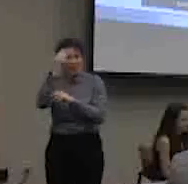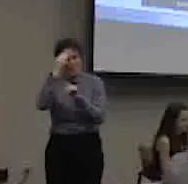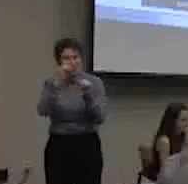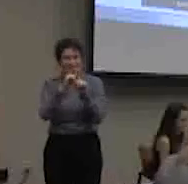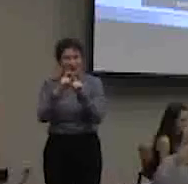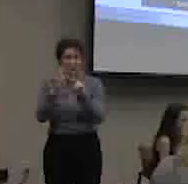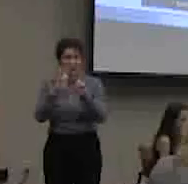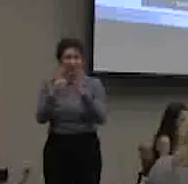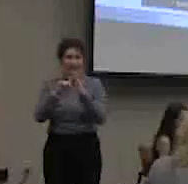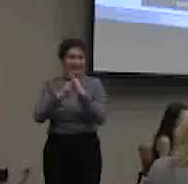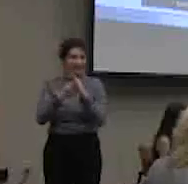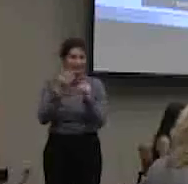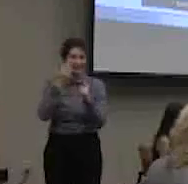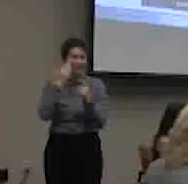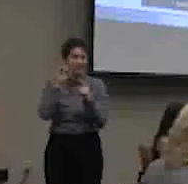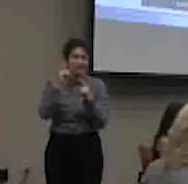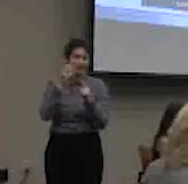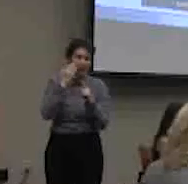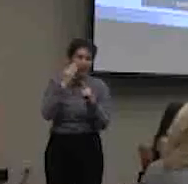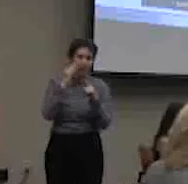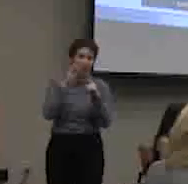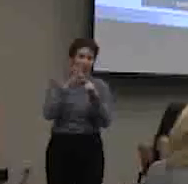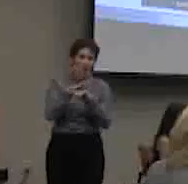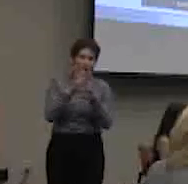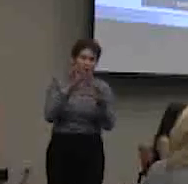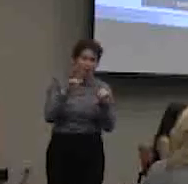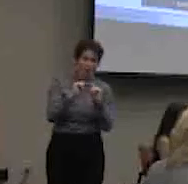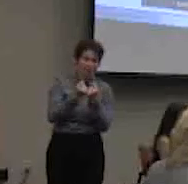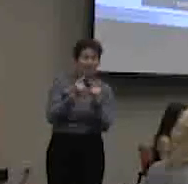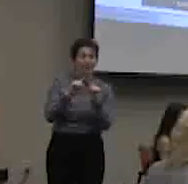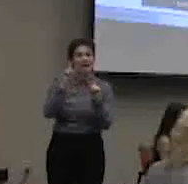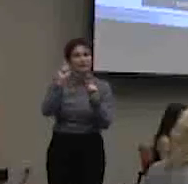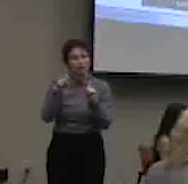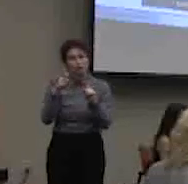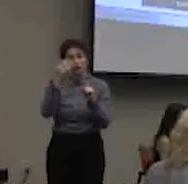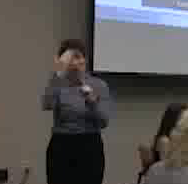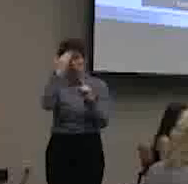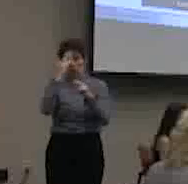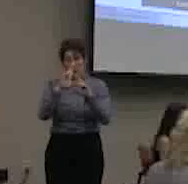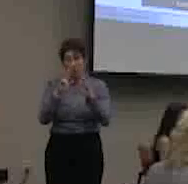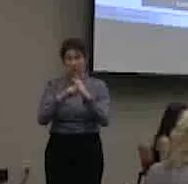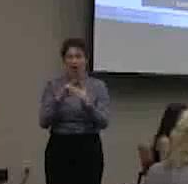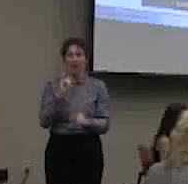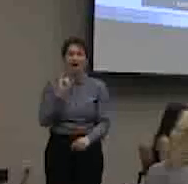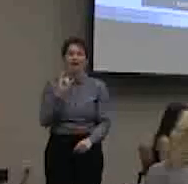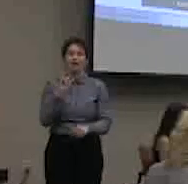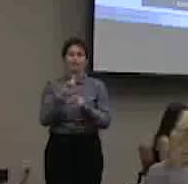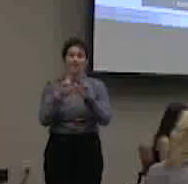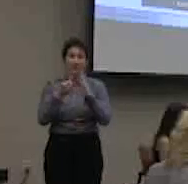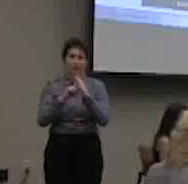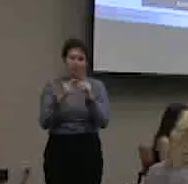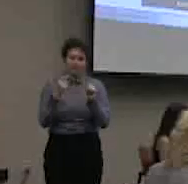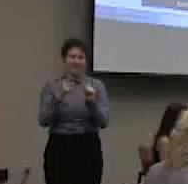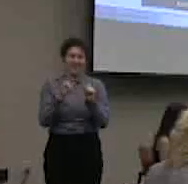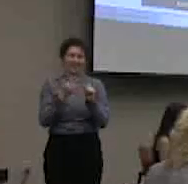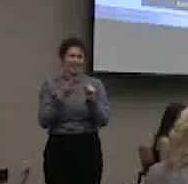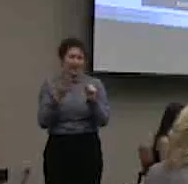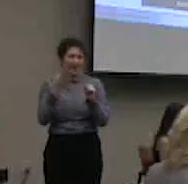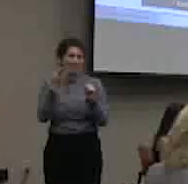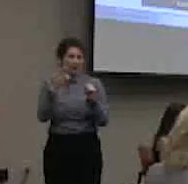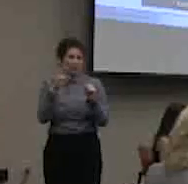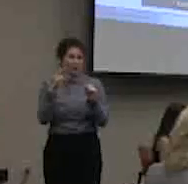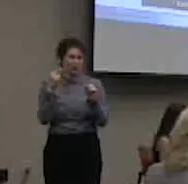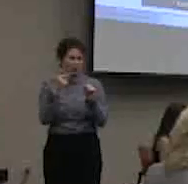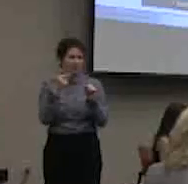team at the Department of Education, but they should know Ready Start. They should know, oh, Ready Start is that thing in Baton Rouge, that's that